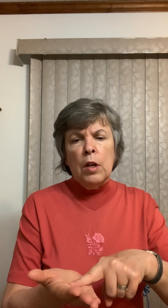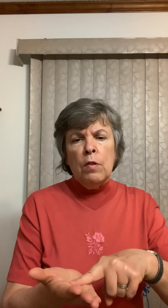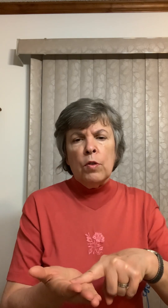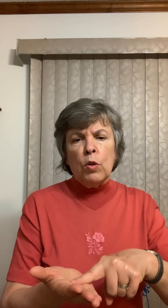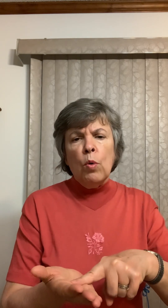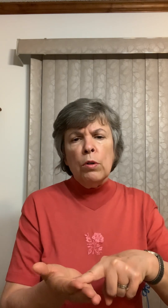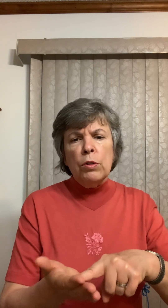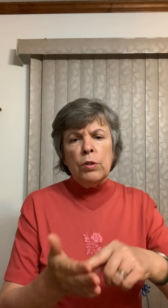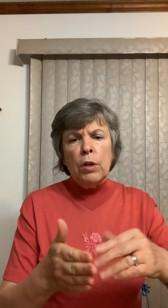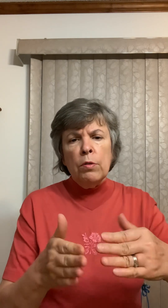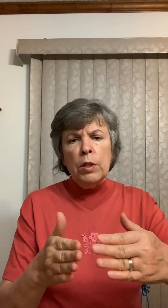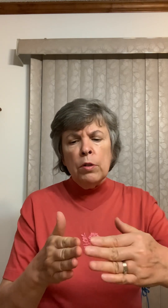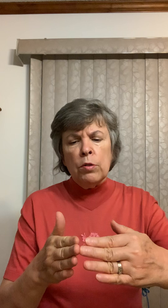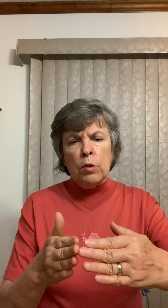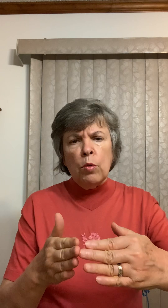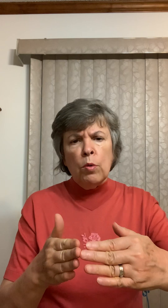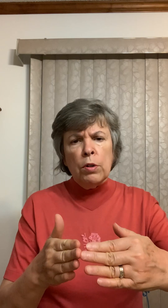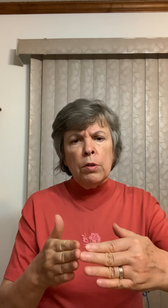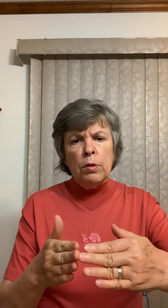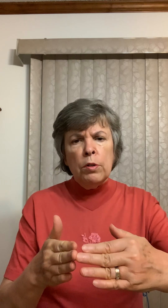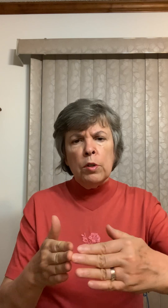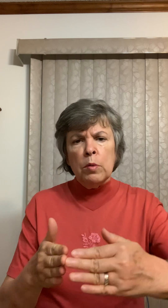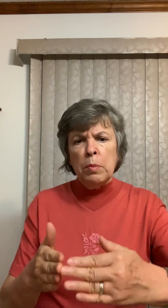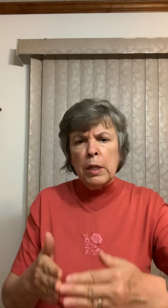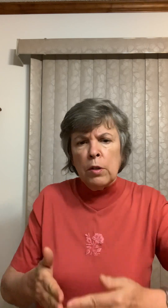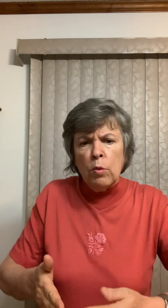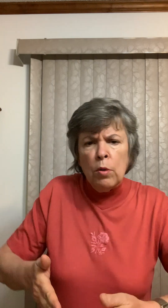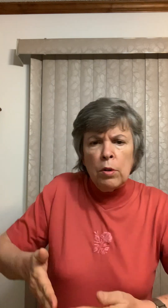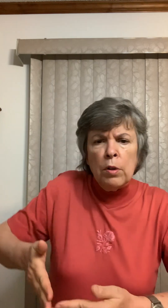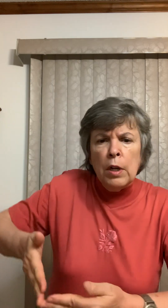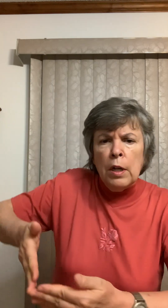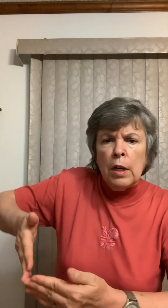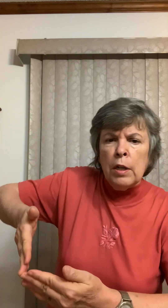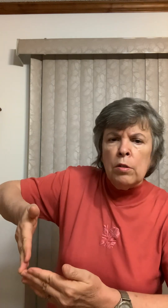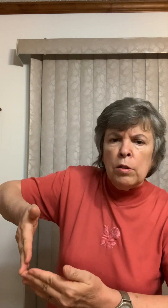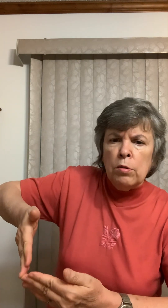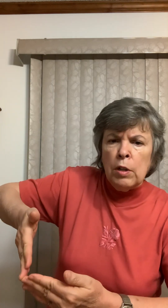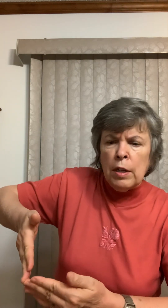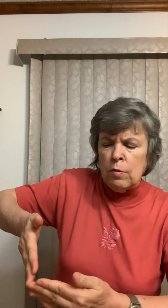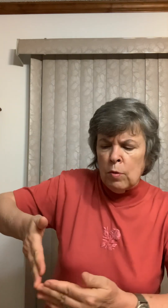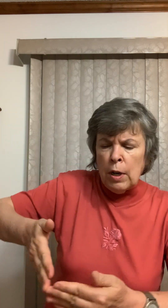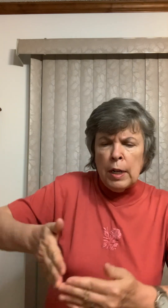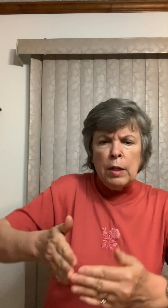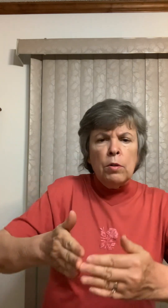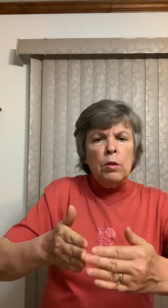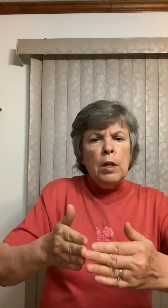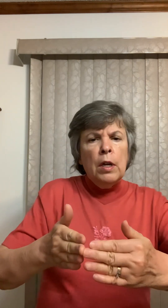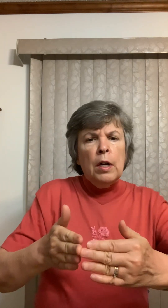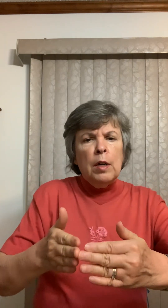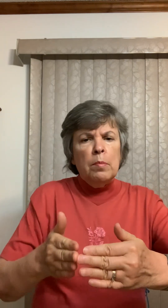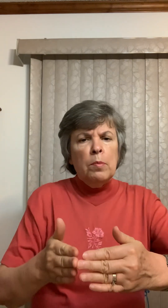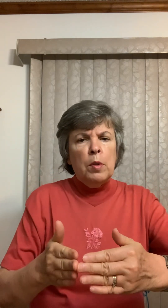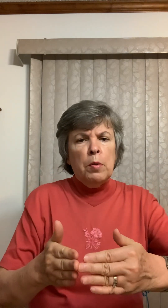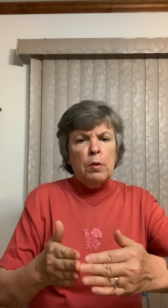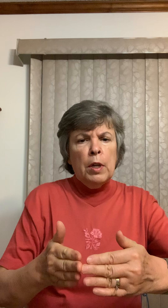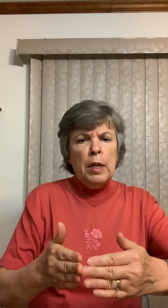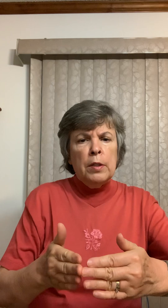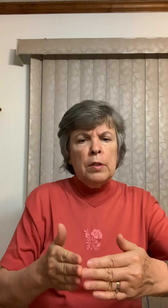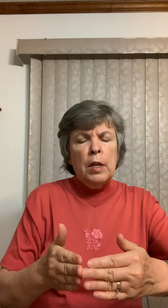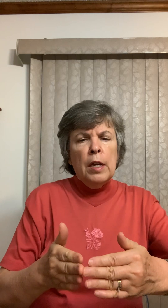For cornerstone, here's a corner. You just make a corner. I usually do kind of right angle with your hands. And